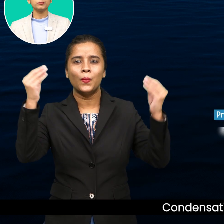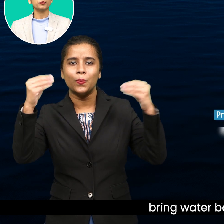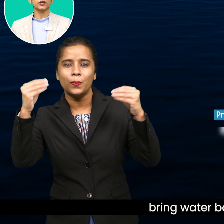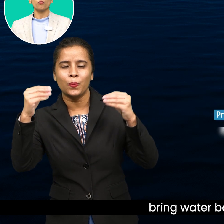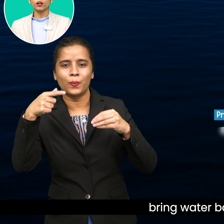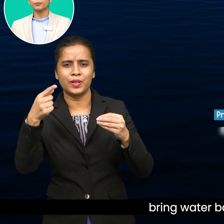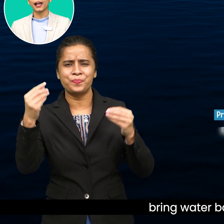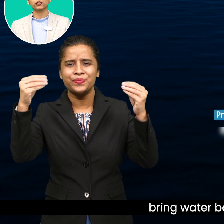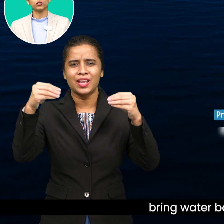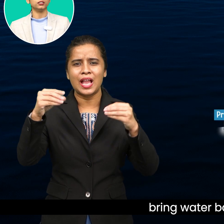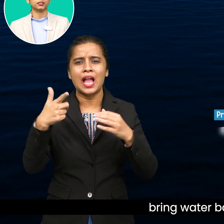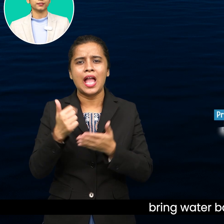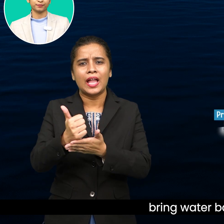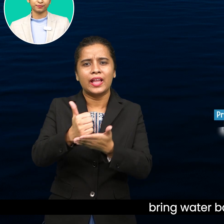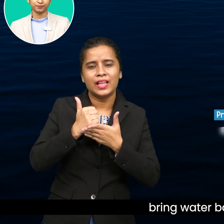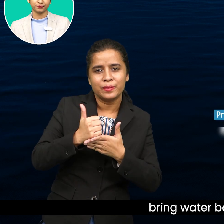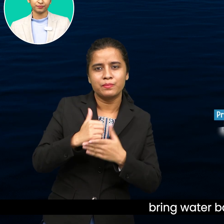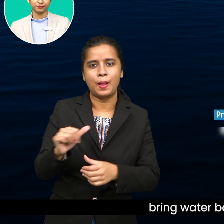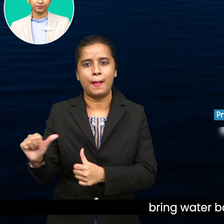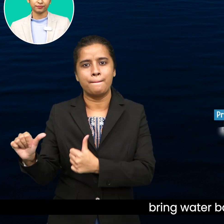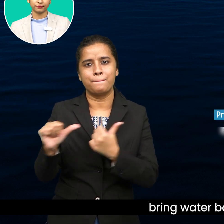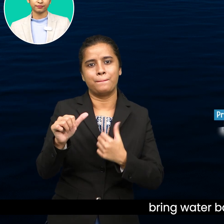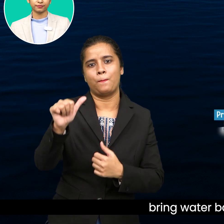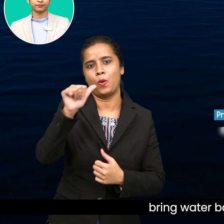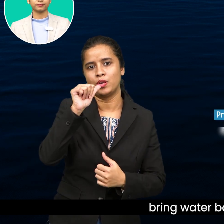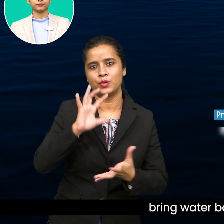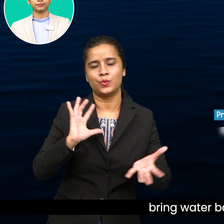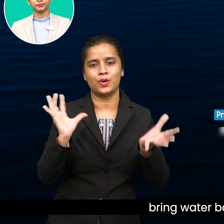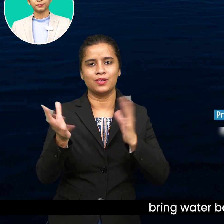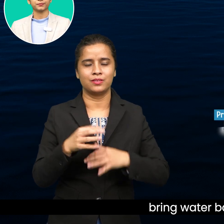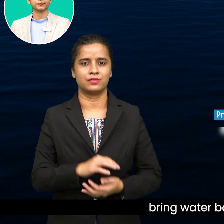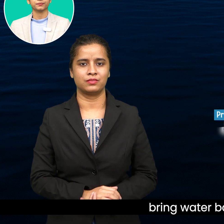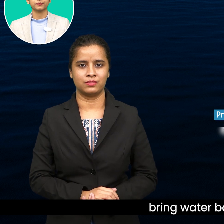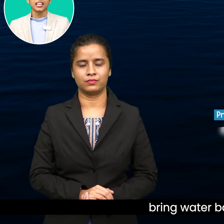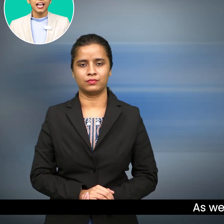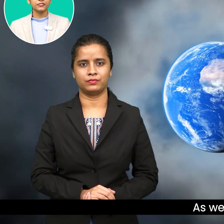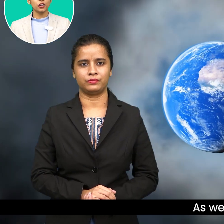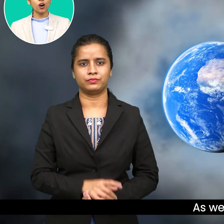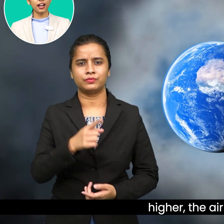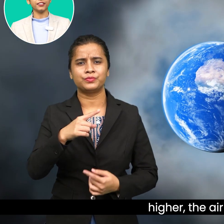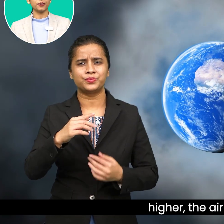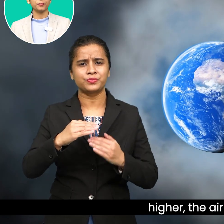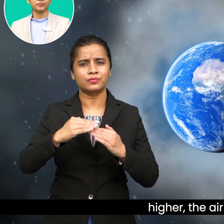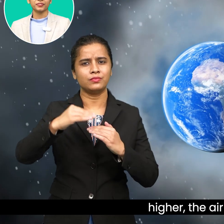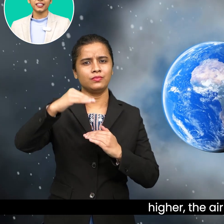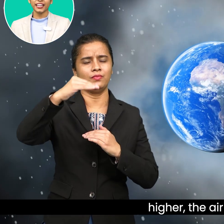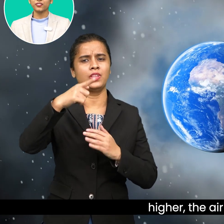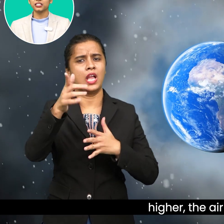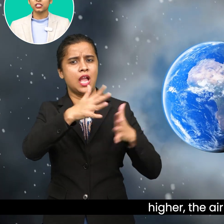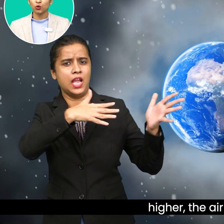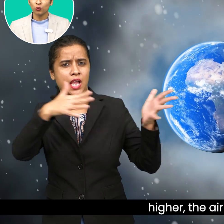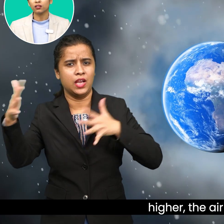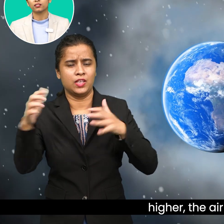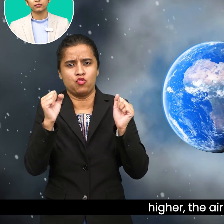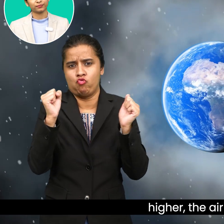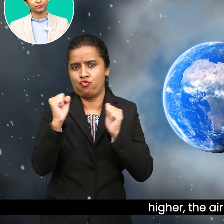Condensation helps bring water back to Earth. As we go higher, the air